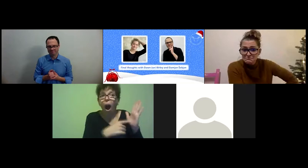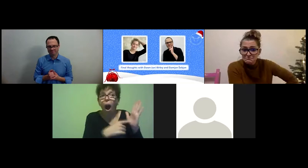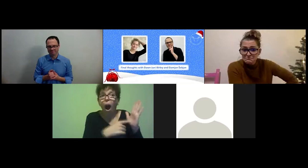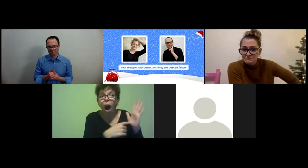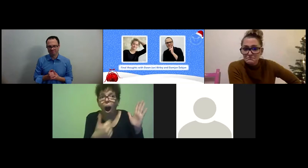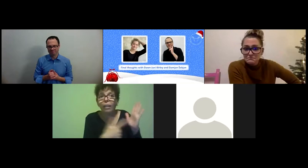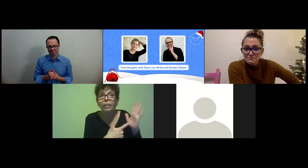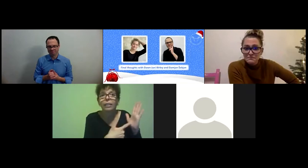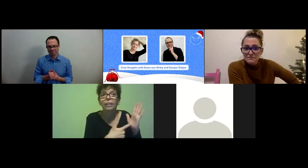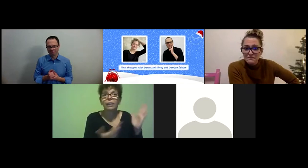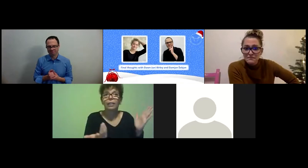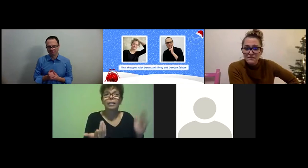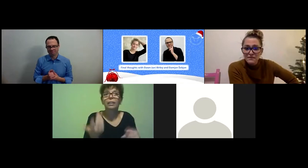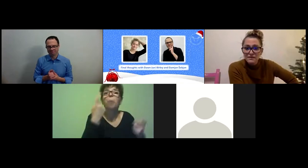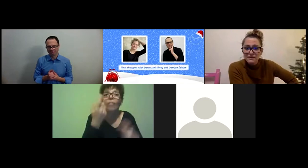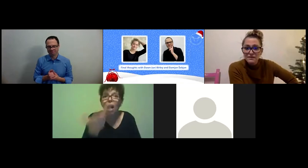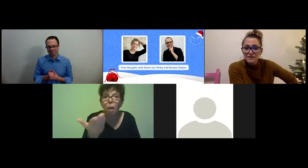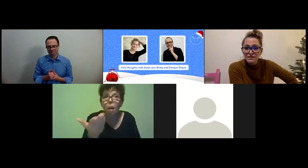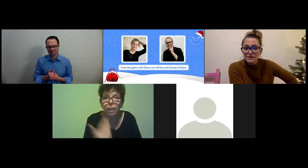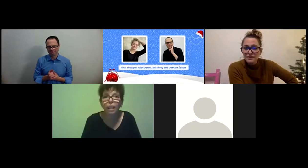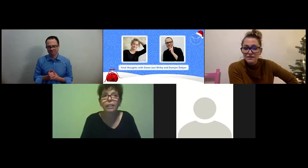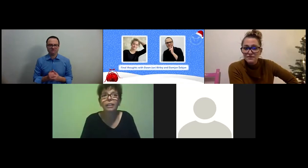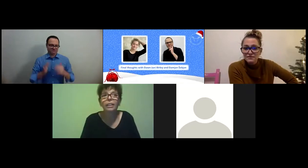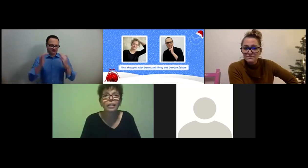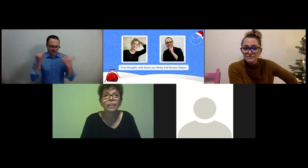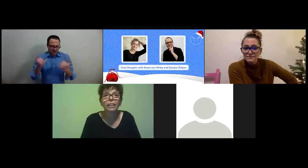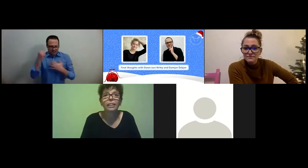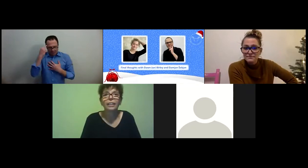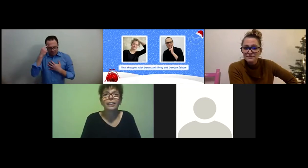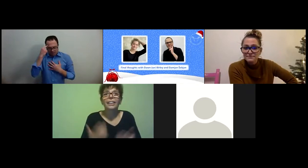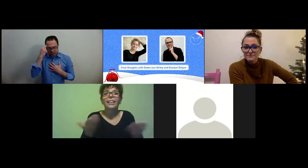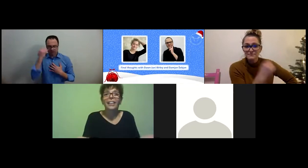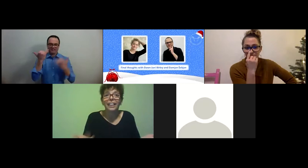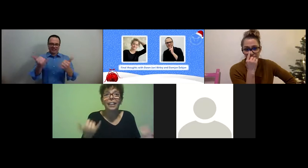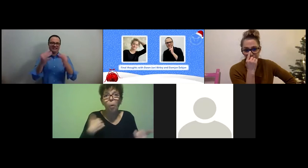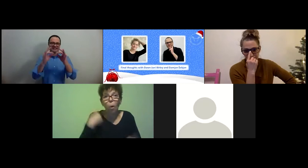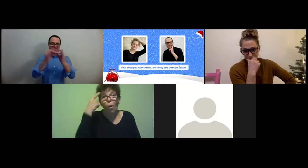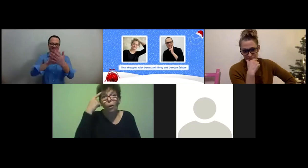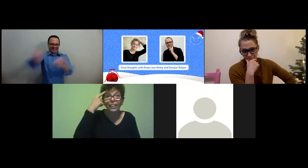amazing data and these presentations that you've put together for future use.